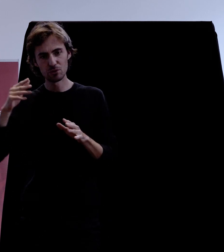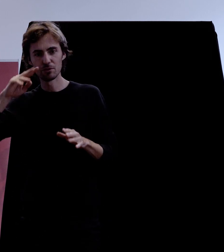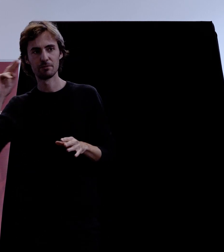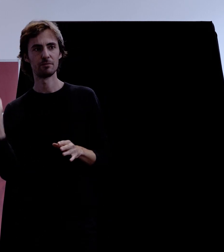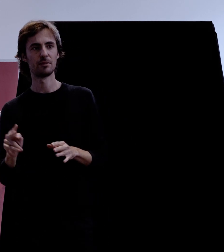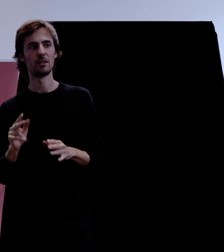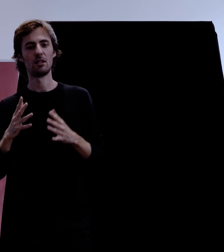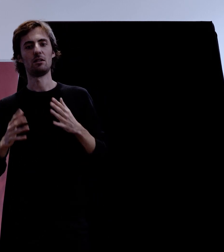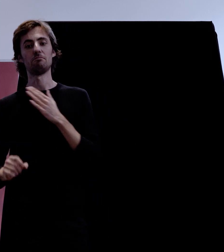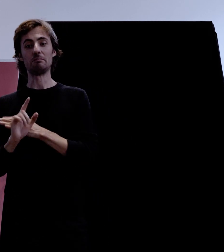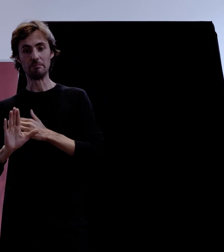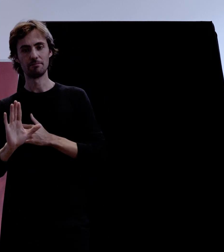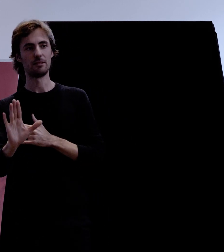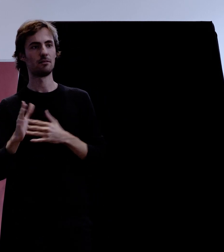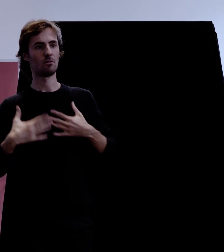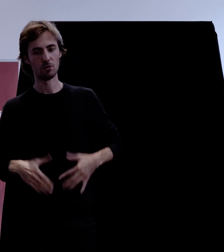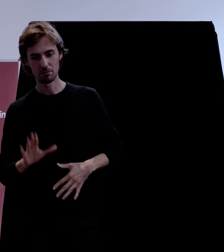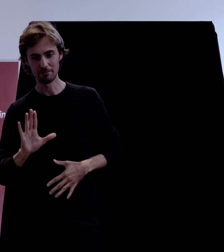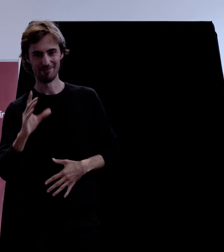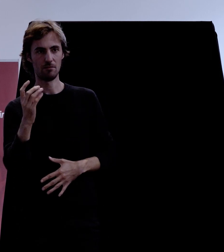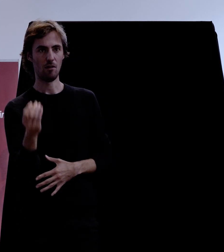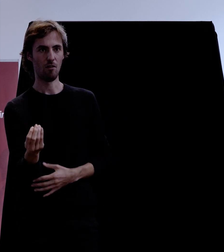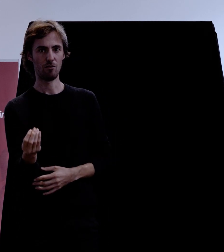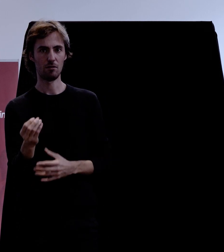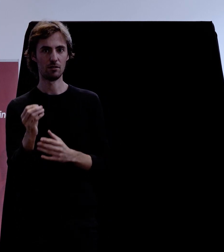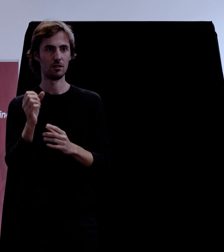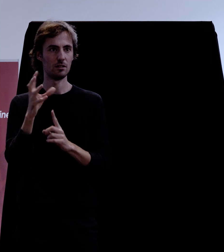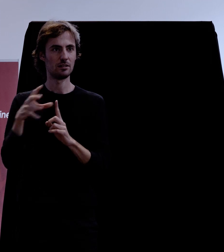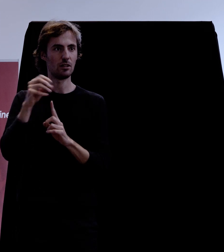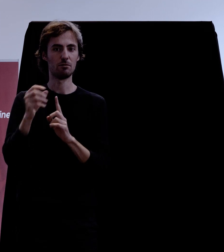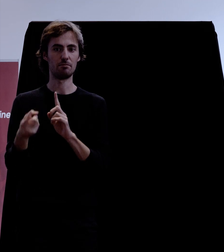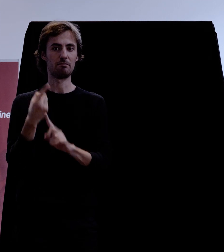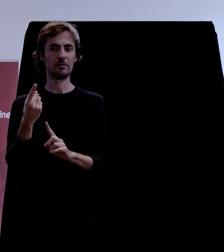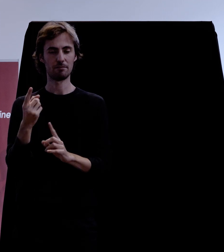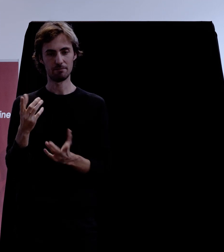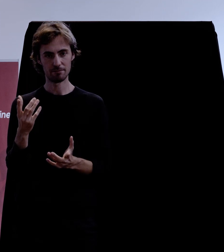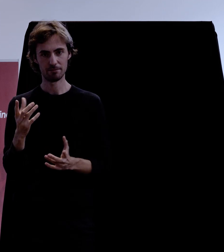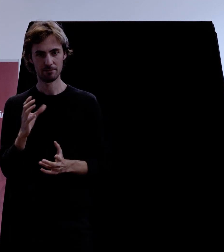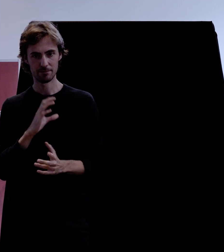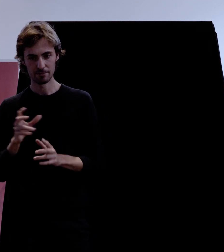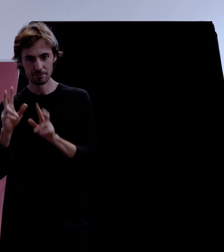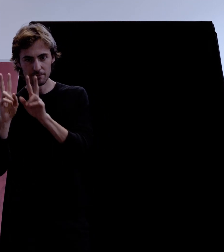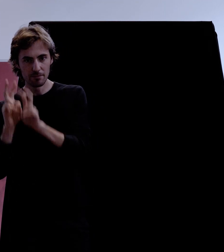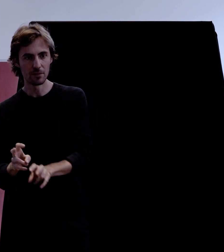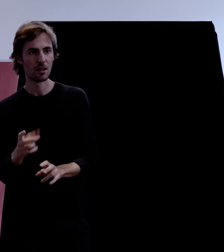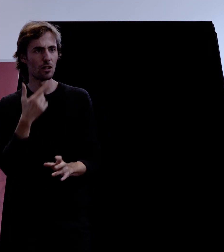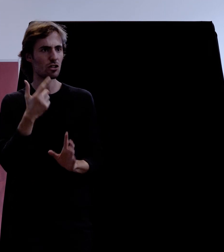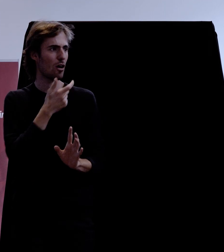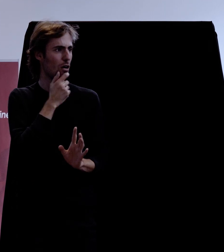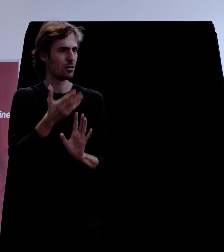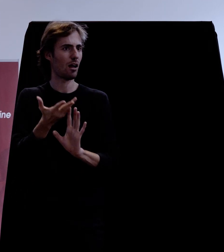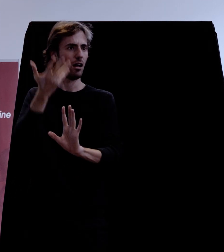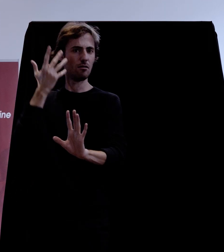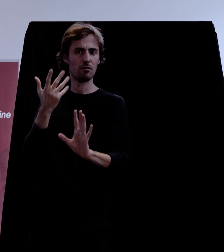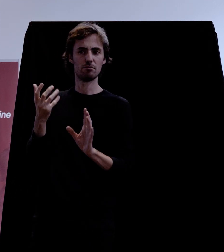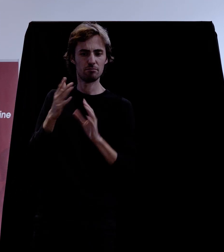with a particular syndrome. And this actually started in England, where the